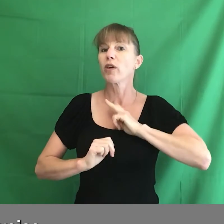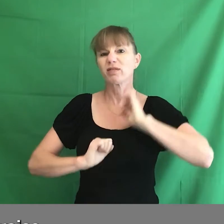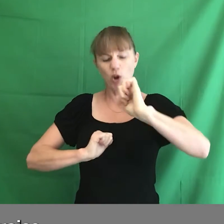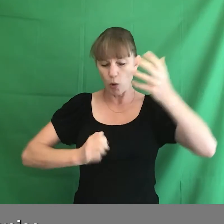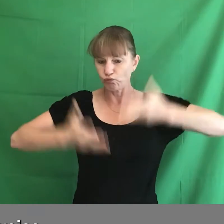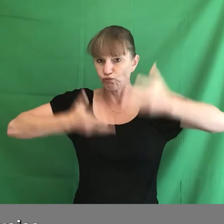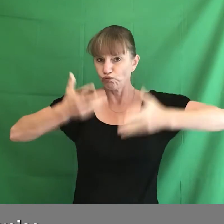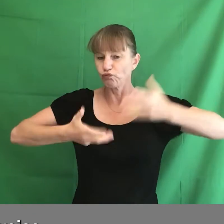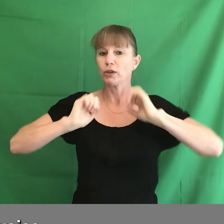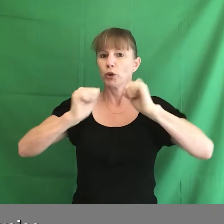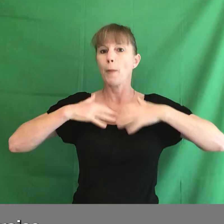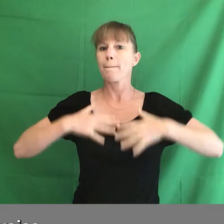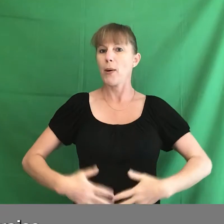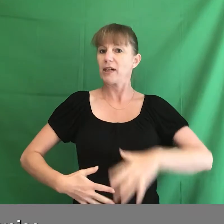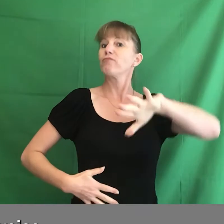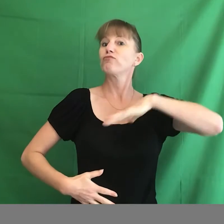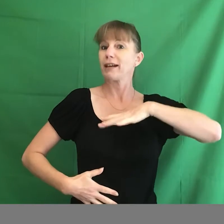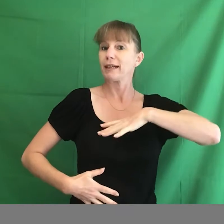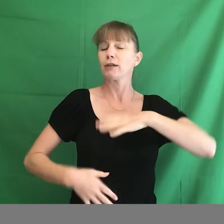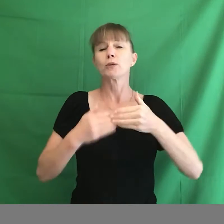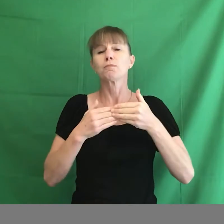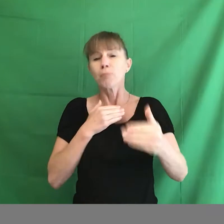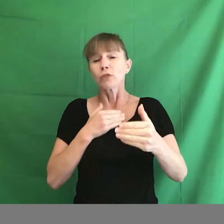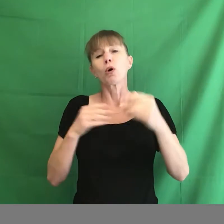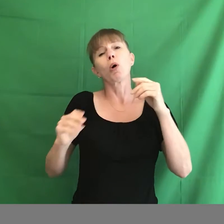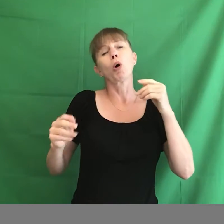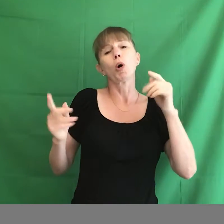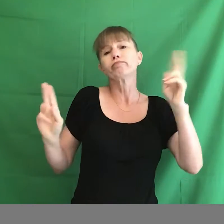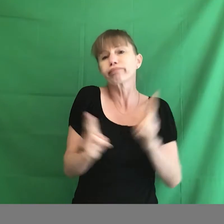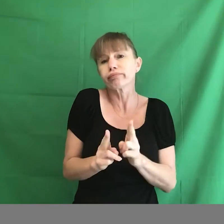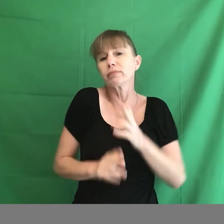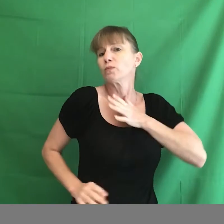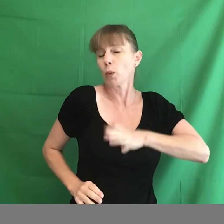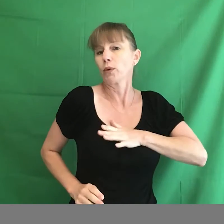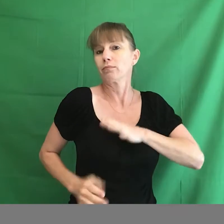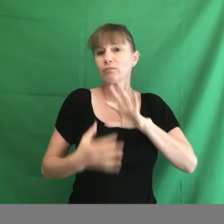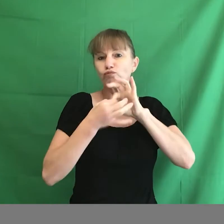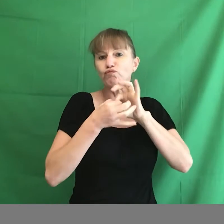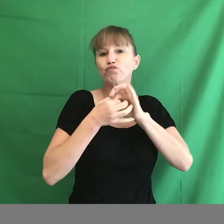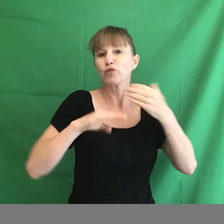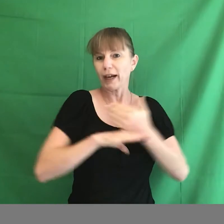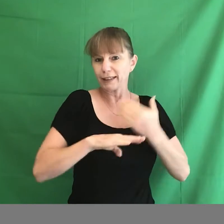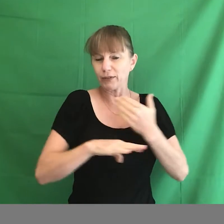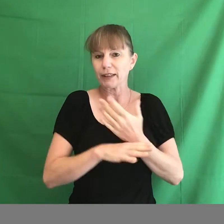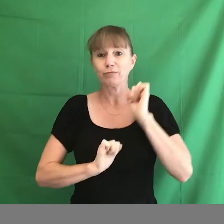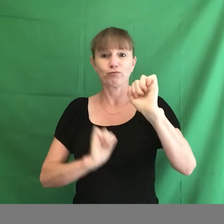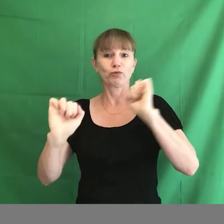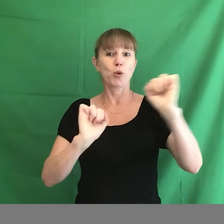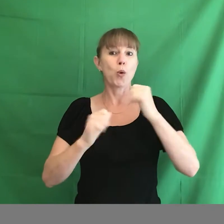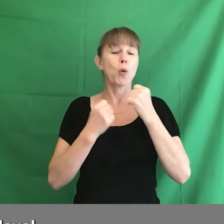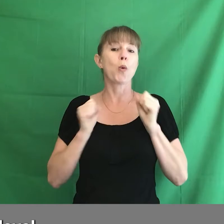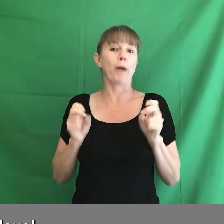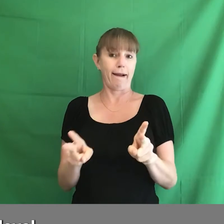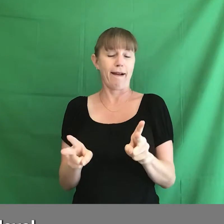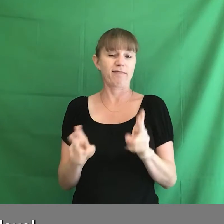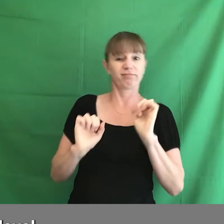voice and your body to get yourself ready. So do as much or as little as you wish. Interact with the activities at your